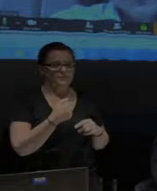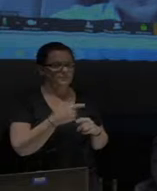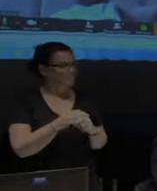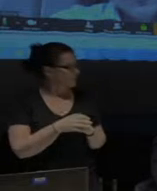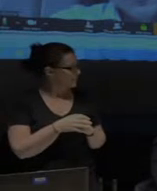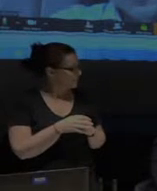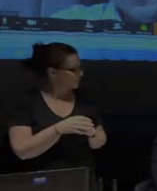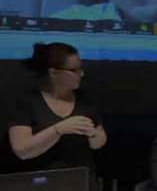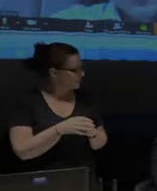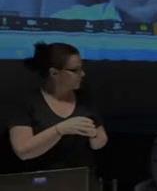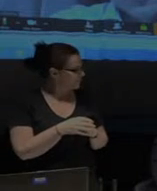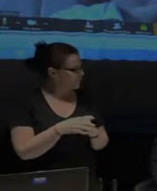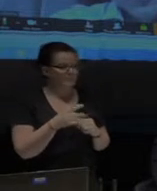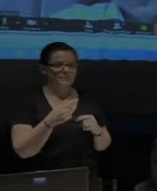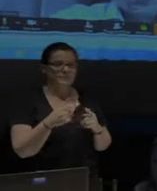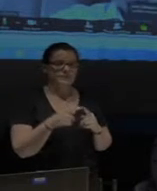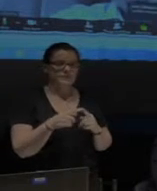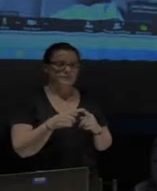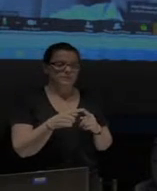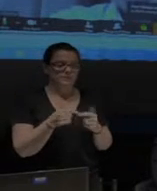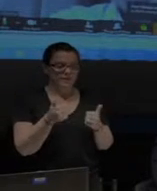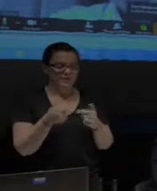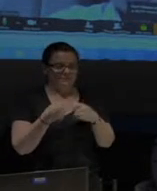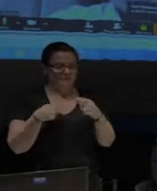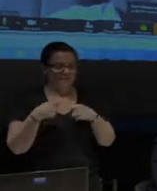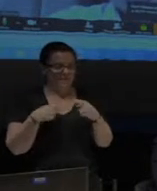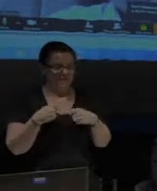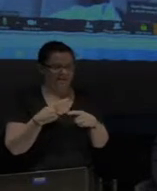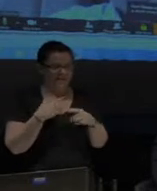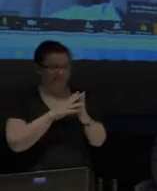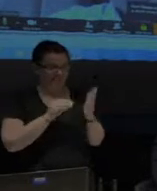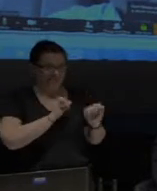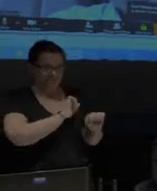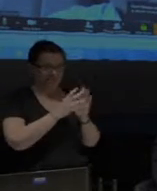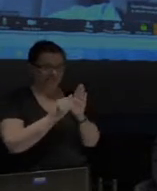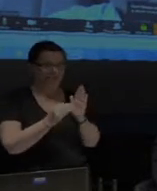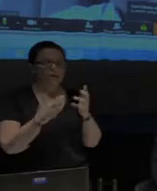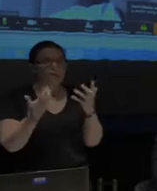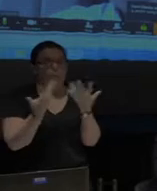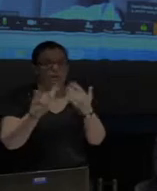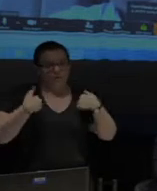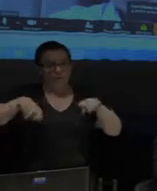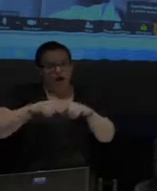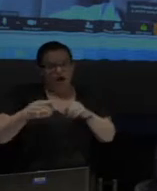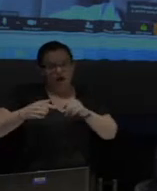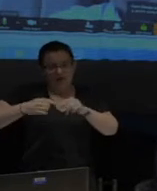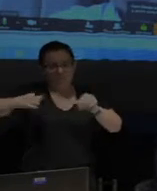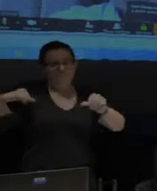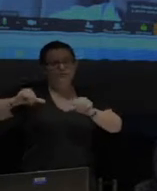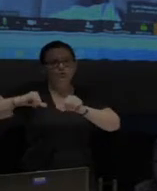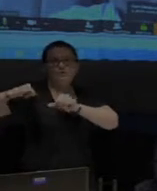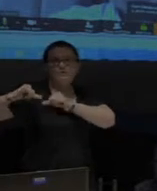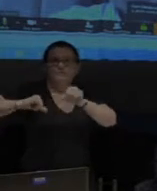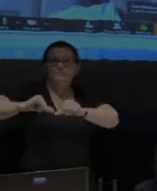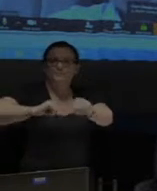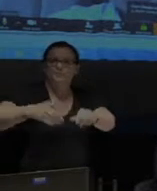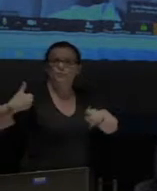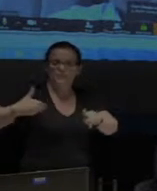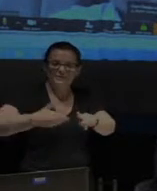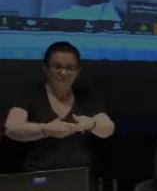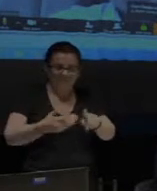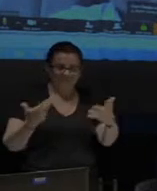because I think that's really good. Is how do people think we are on this fragmented journey? John? So again,